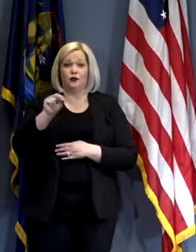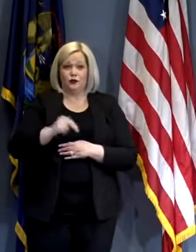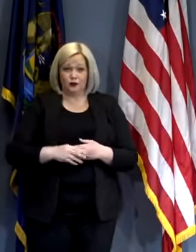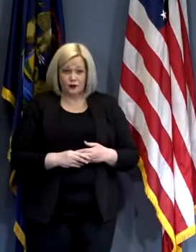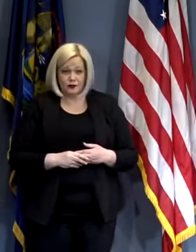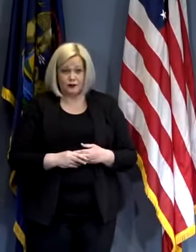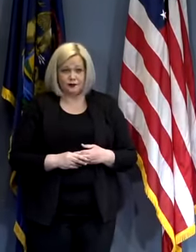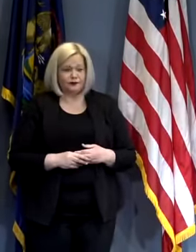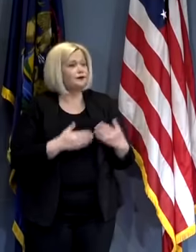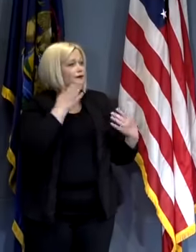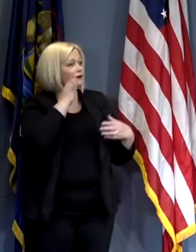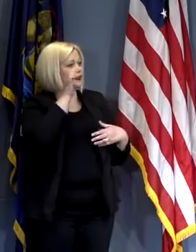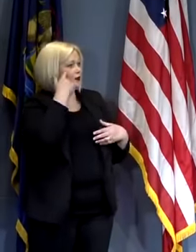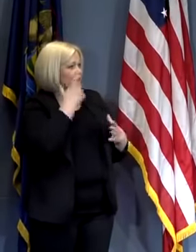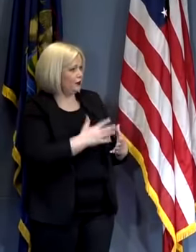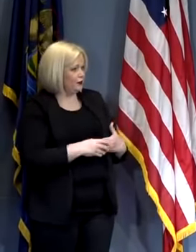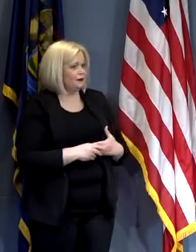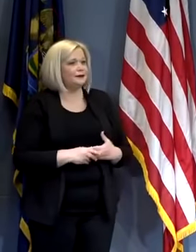Thank you, Governor.